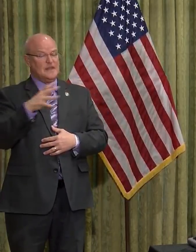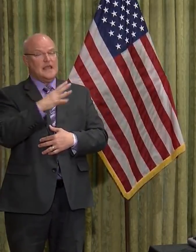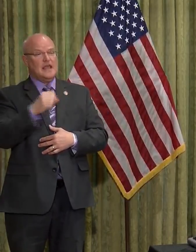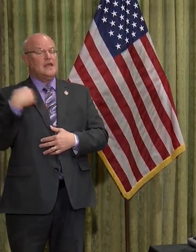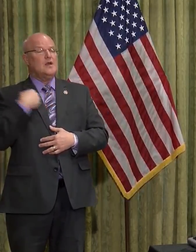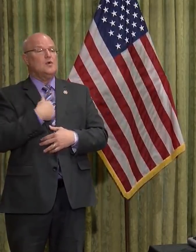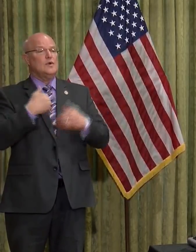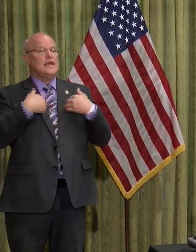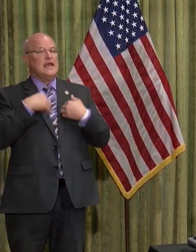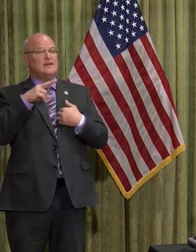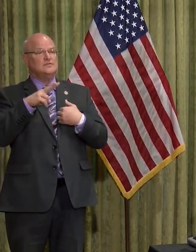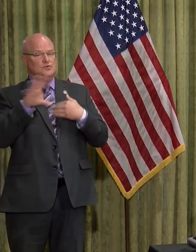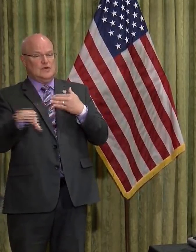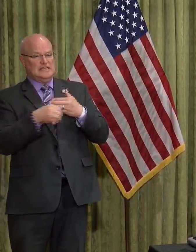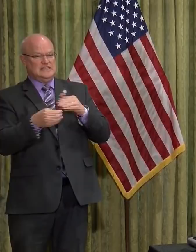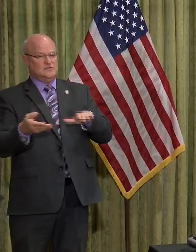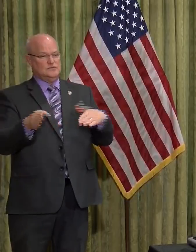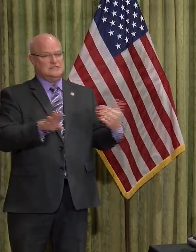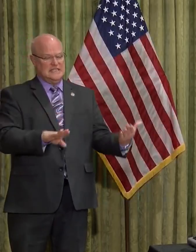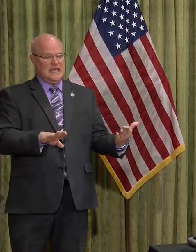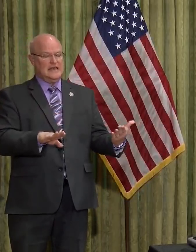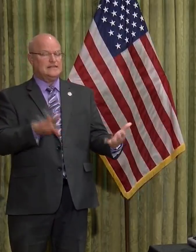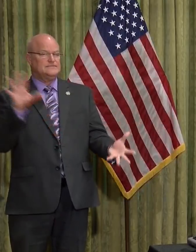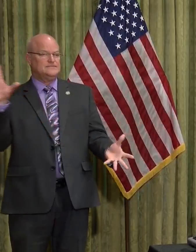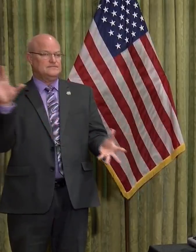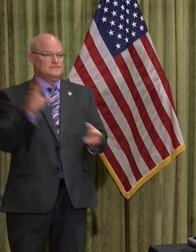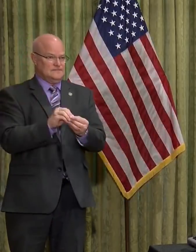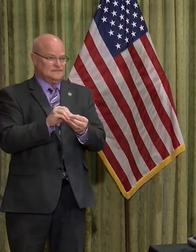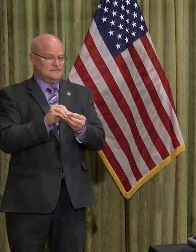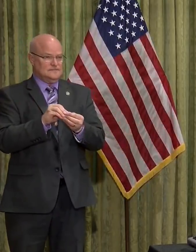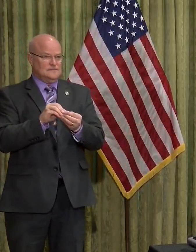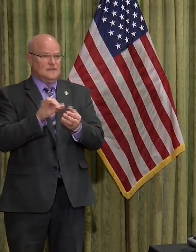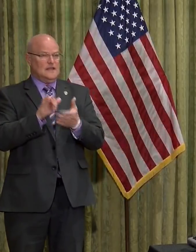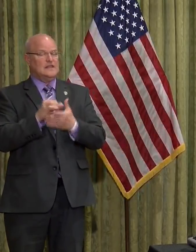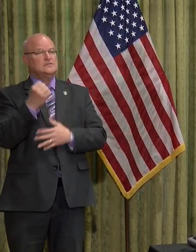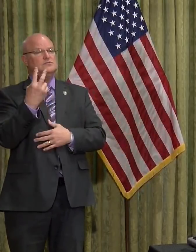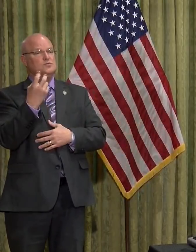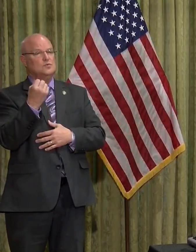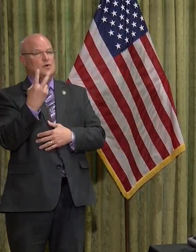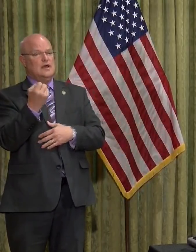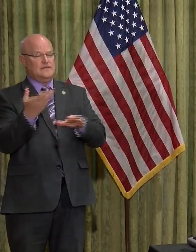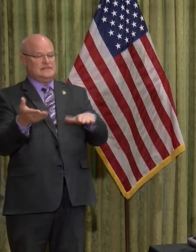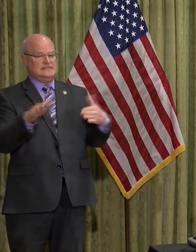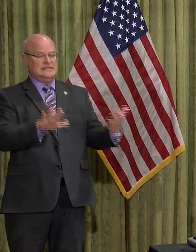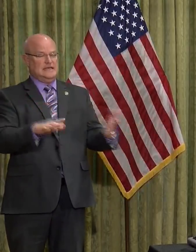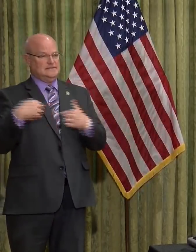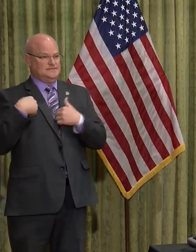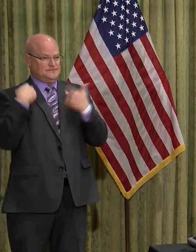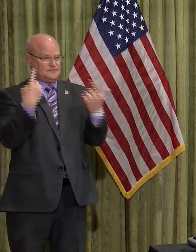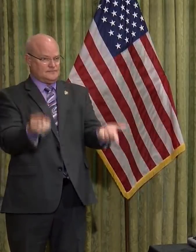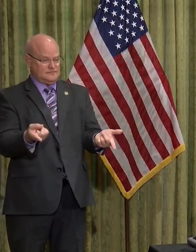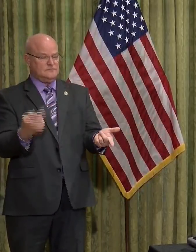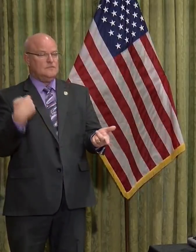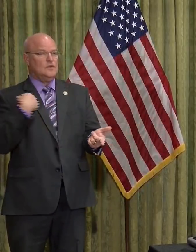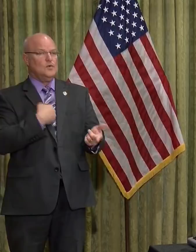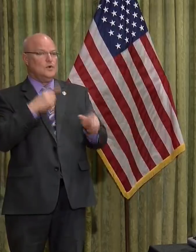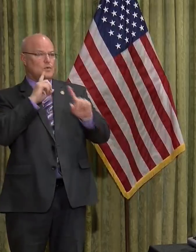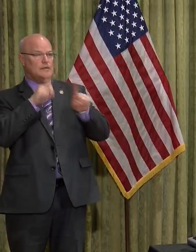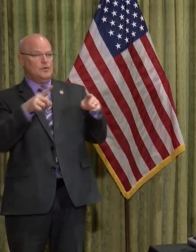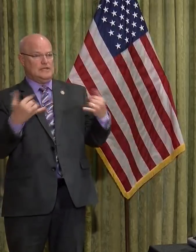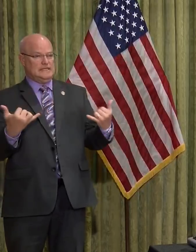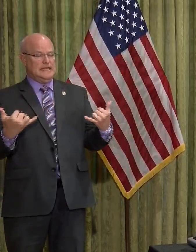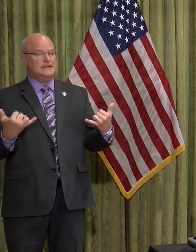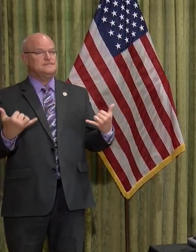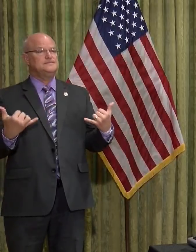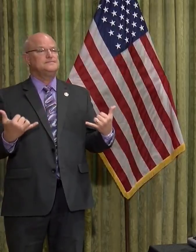And we have 2 additional deaths, so that is a total of 12 deaths that we are reporting